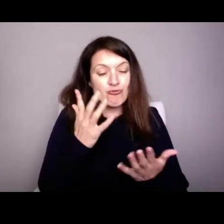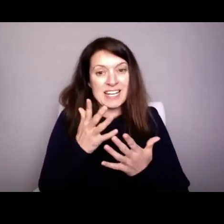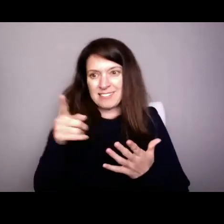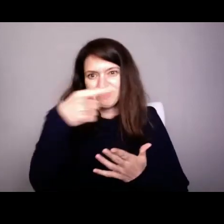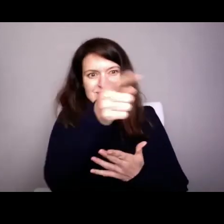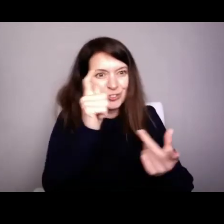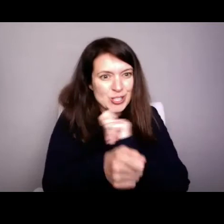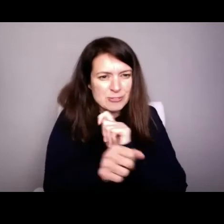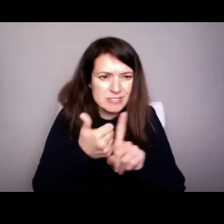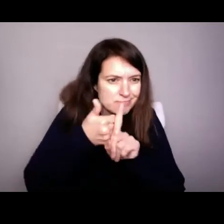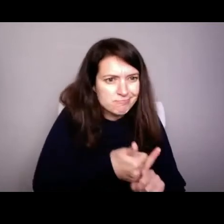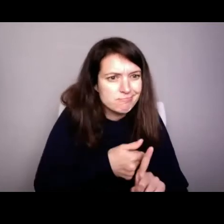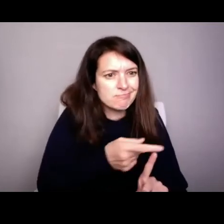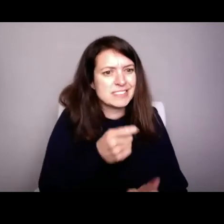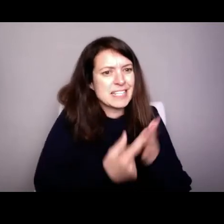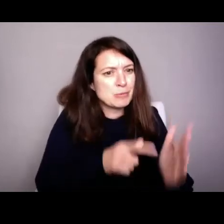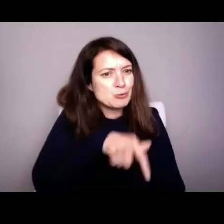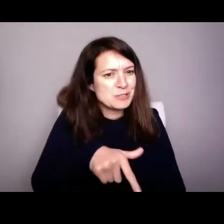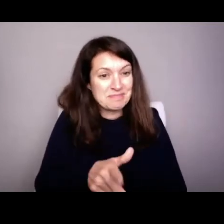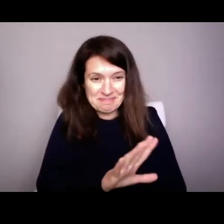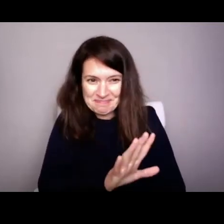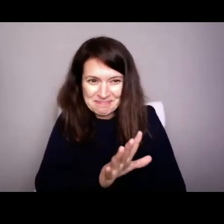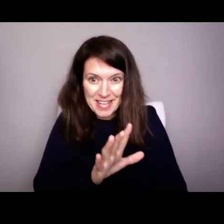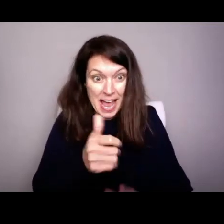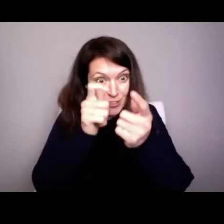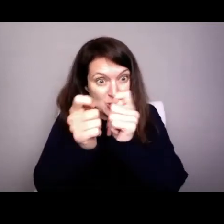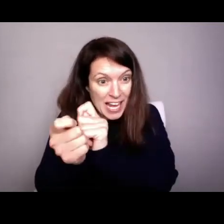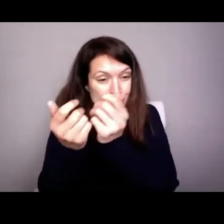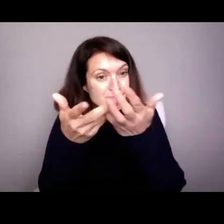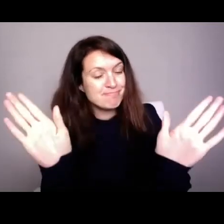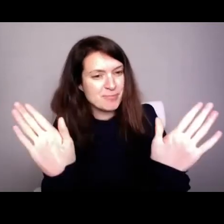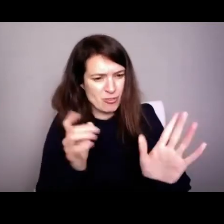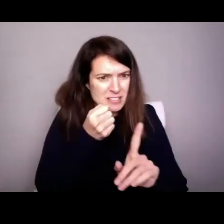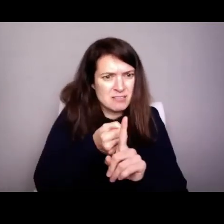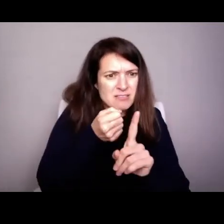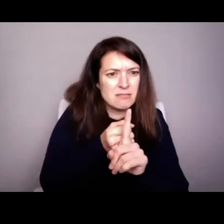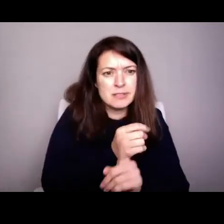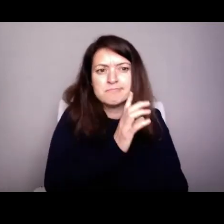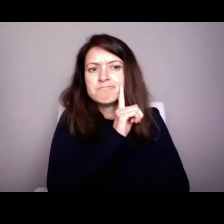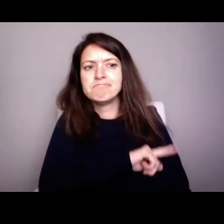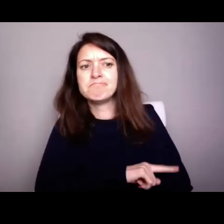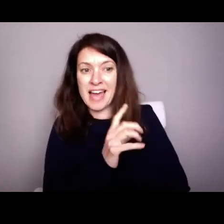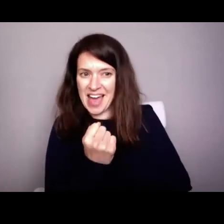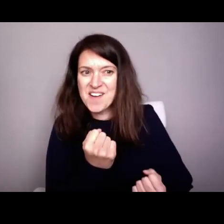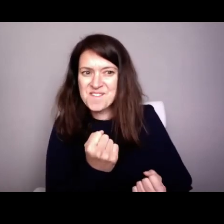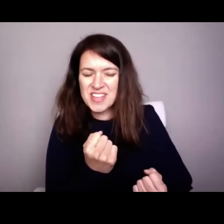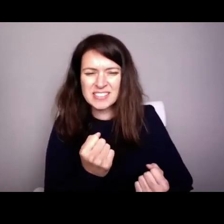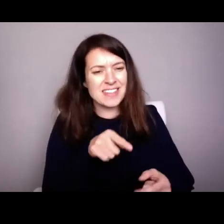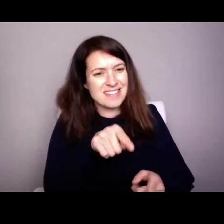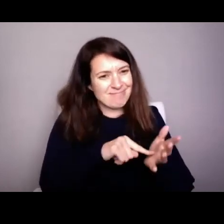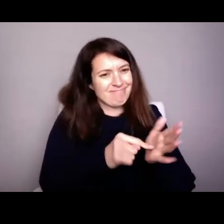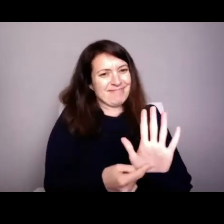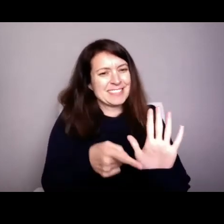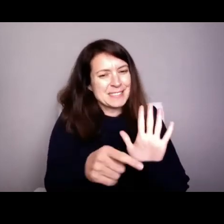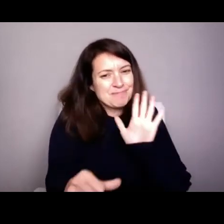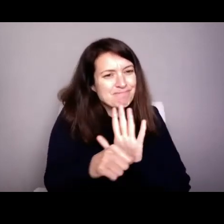This distinction is vitally important in understanding why disabled students continue to encounter issues and demonstrates how the sector